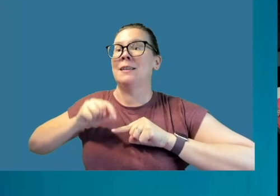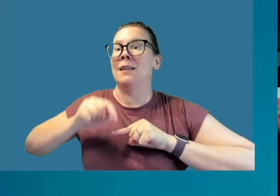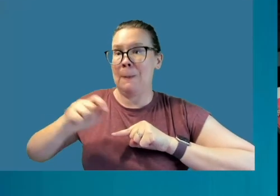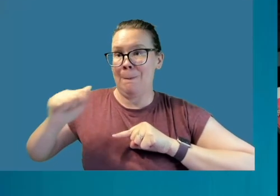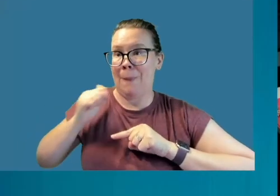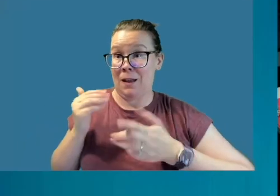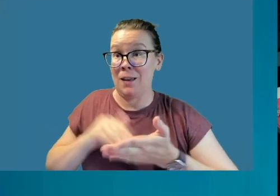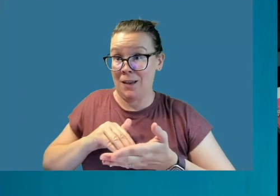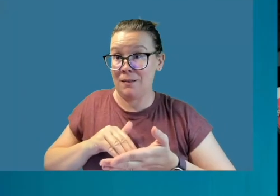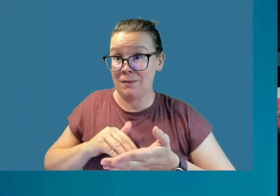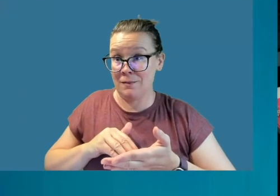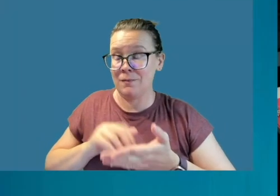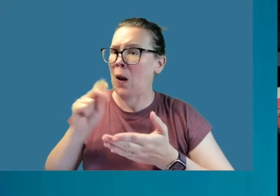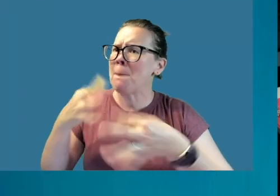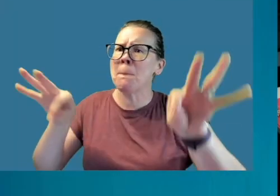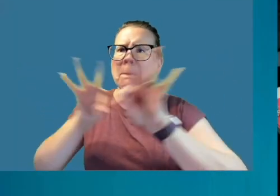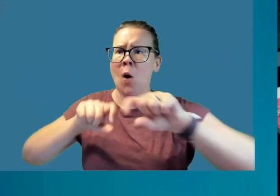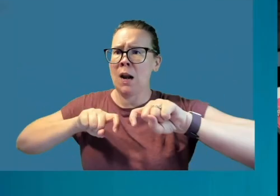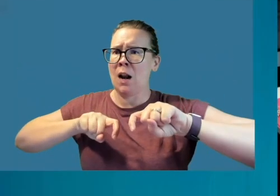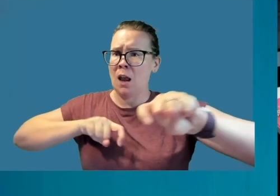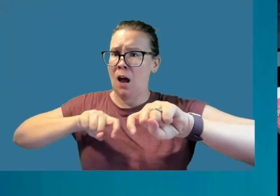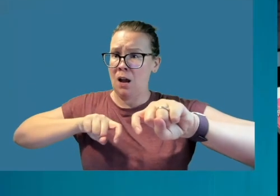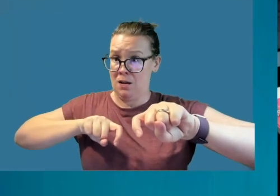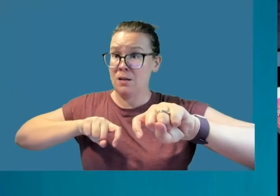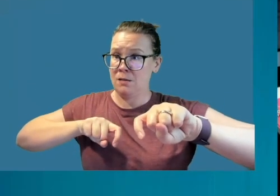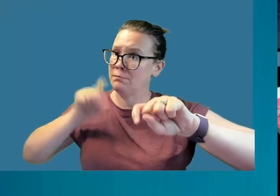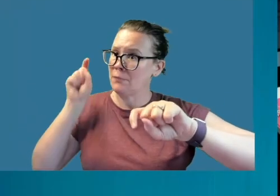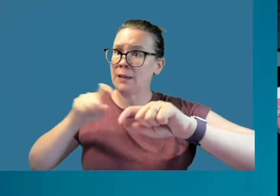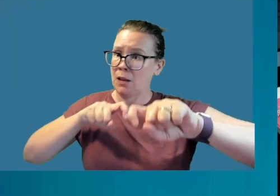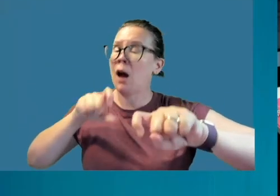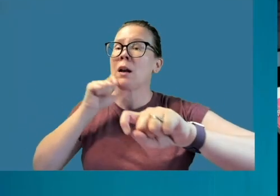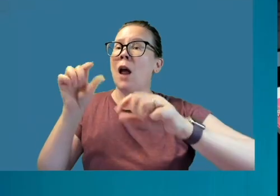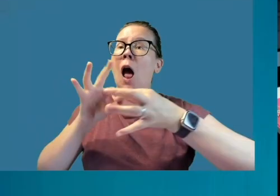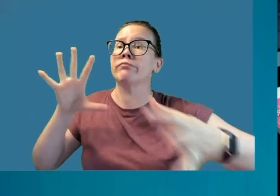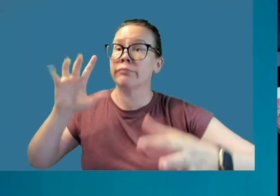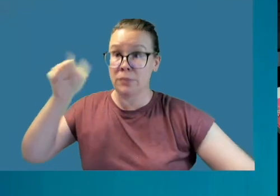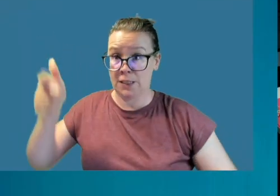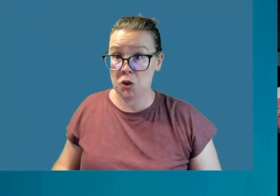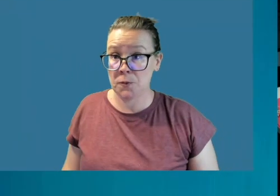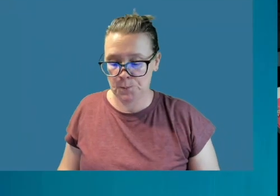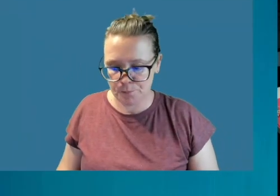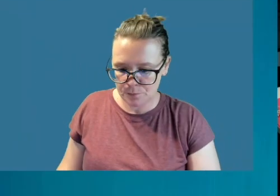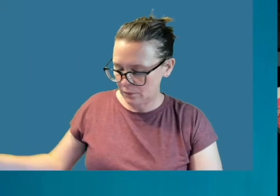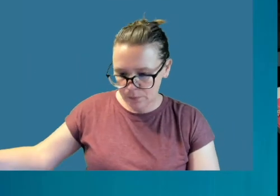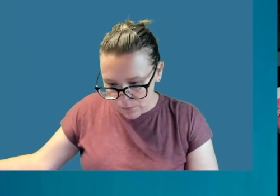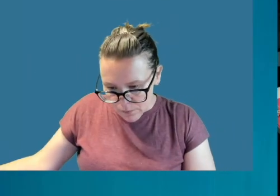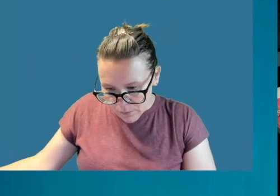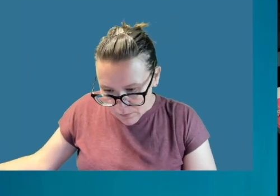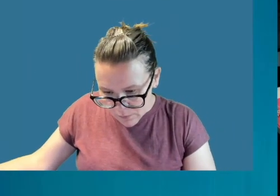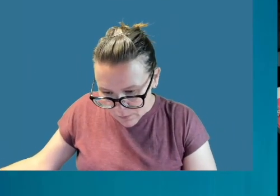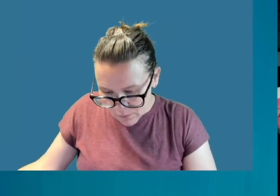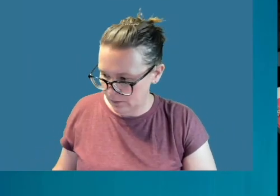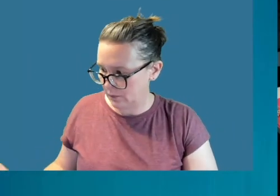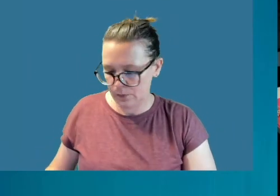and then go forward past where you originally started to the far corner and then backstitch again. It's really important to backstitch at the beginning and